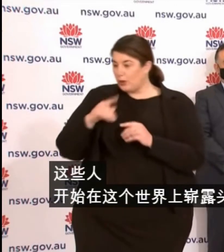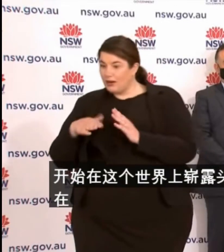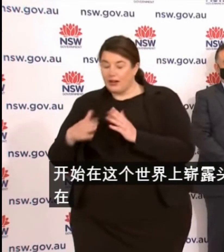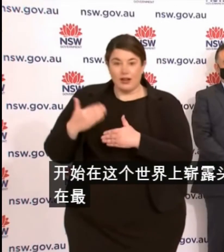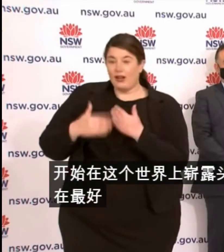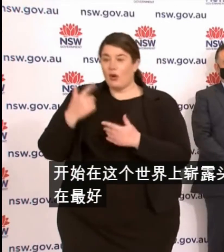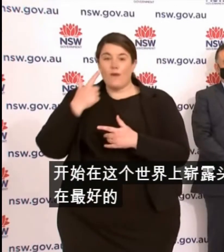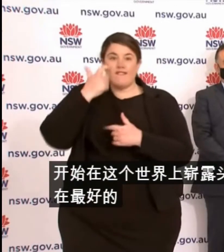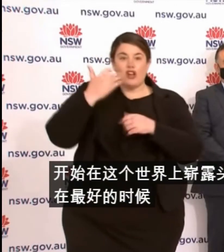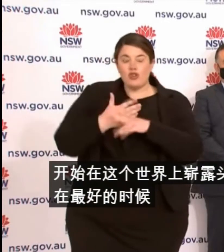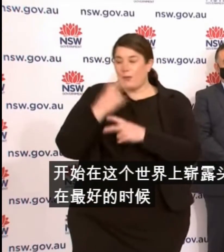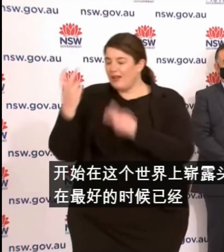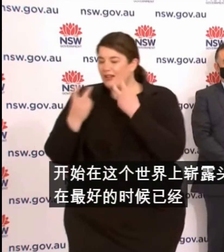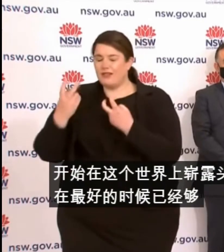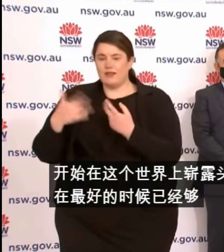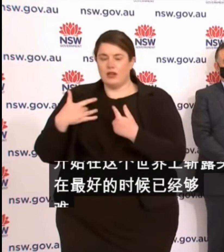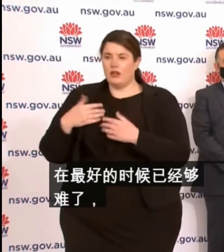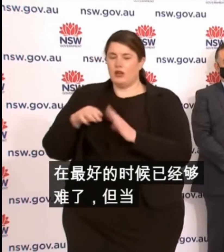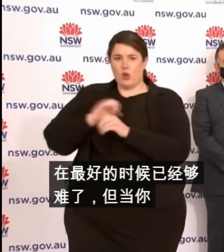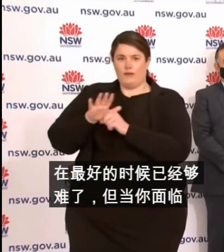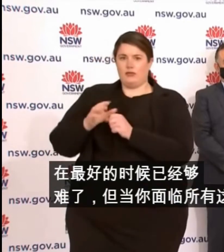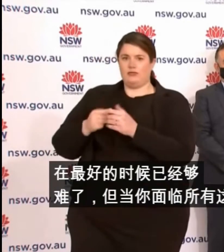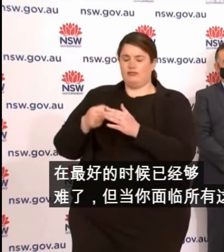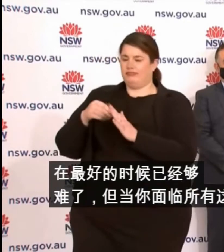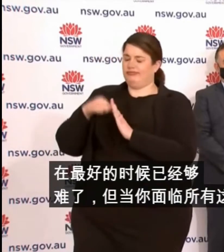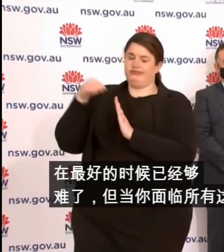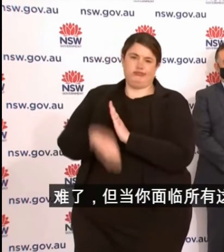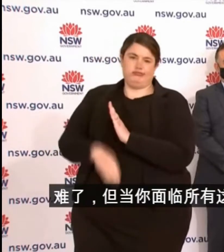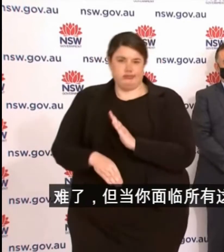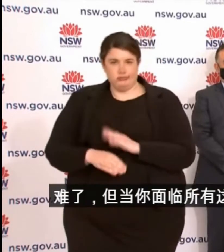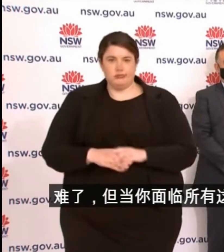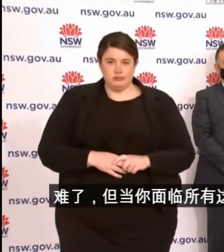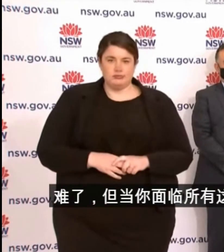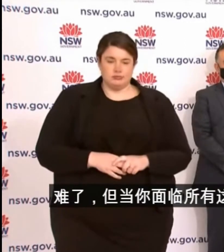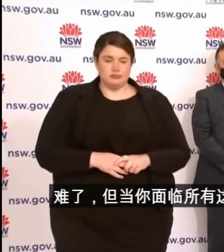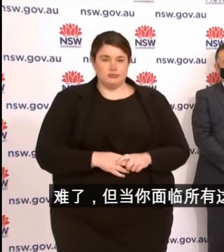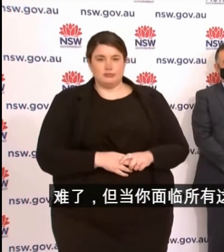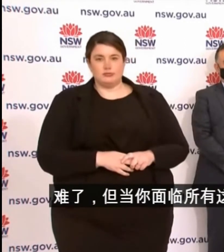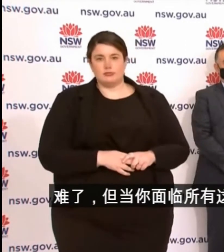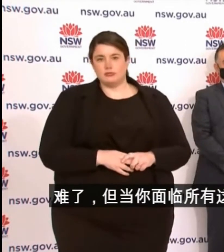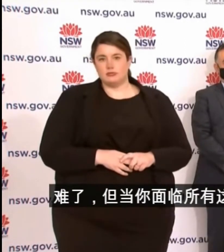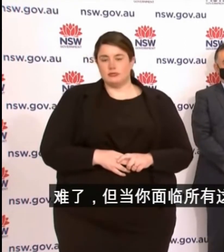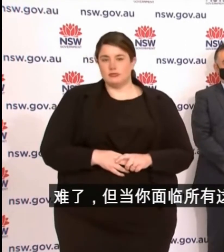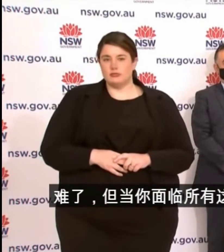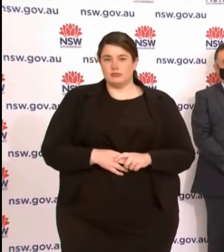hard enough at the best of times, but much harder when you're faced with all these sorts of constraints.